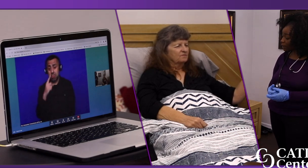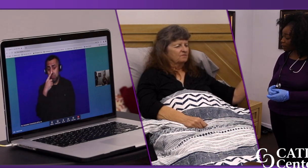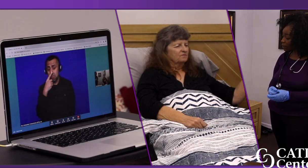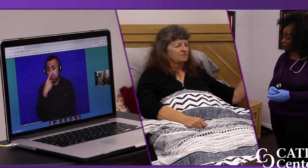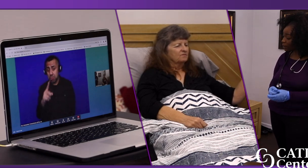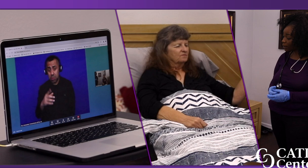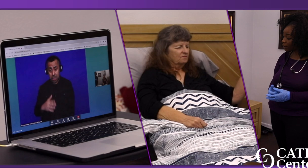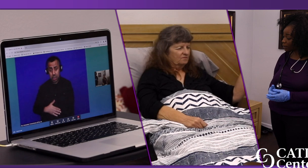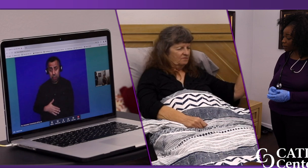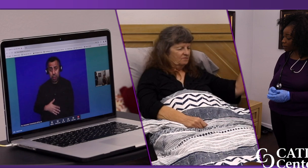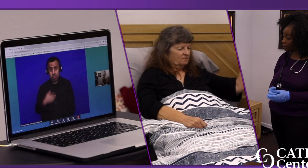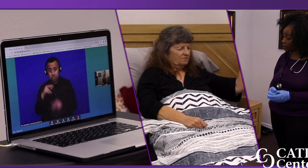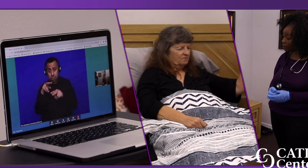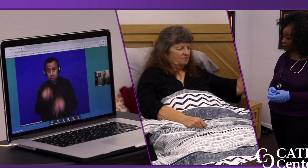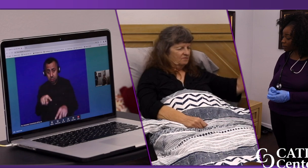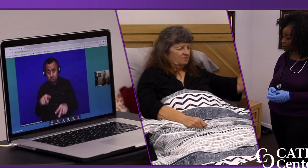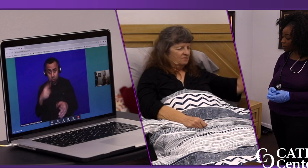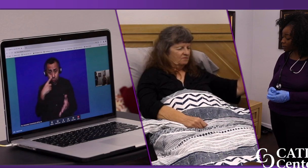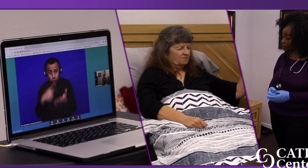stomach?